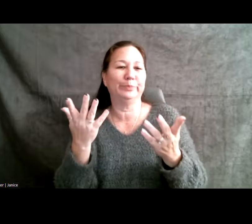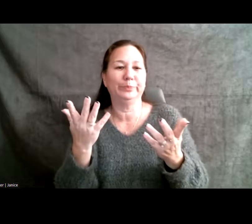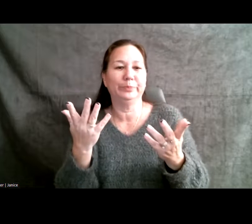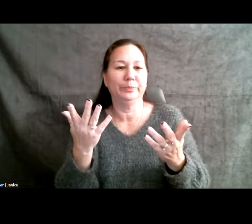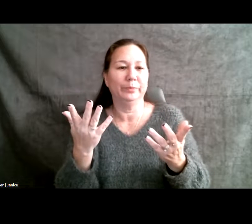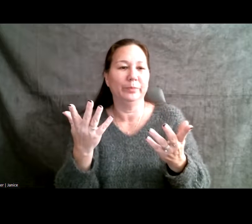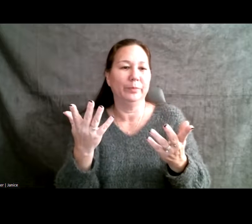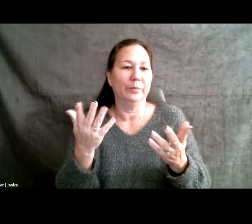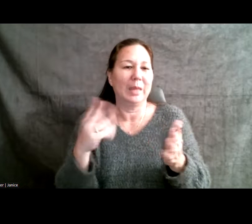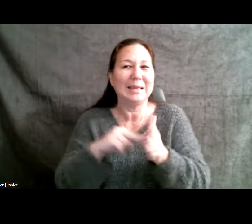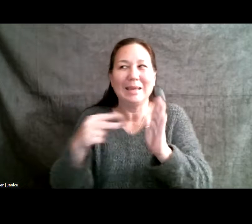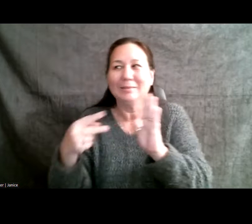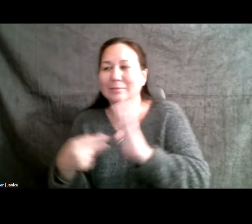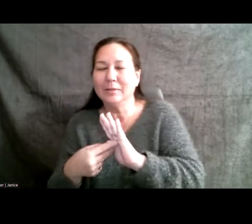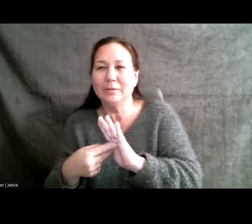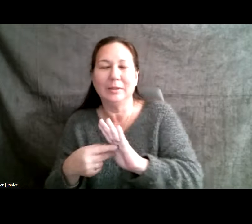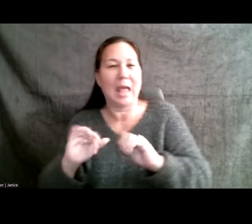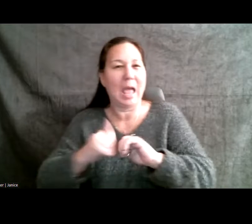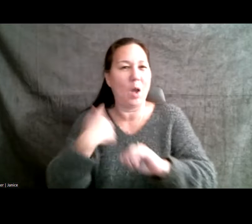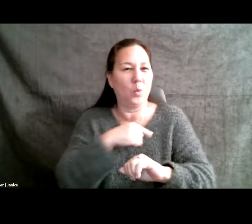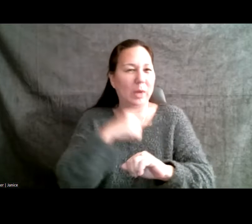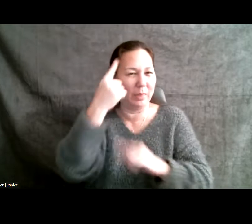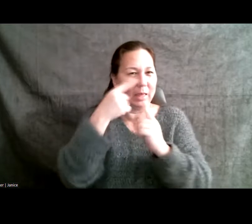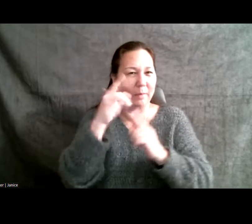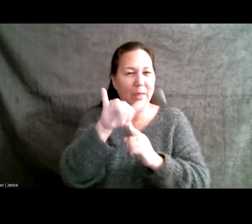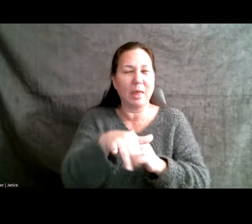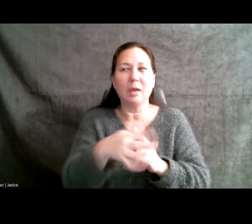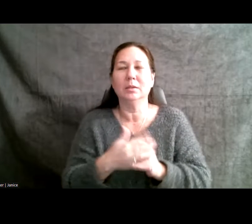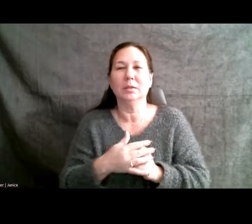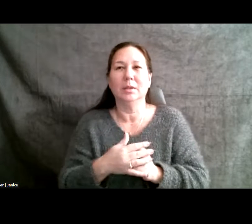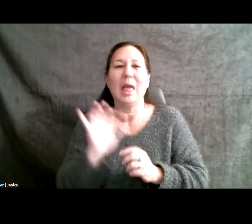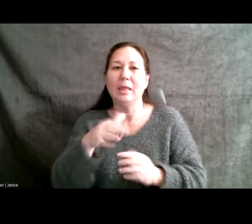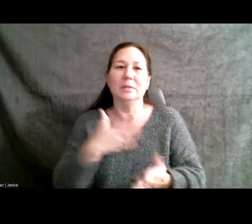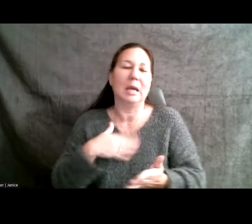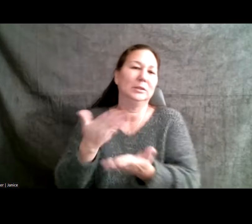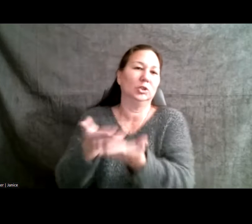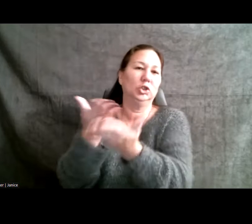So yeah, so that would be my suggestion about how to proceed.